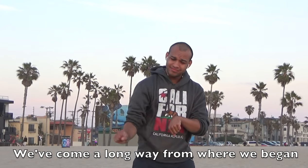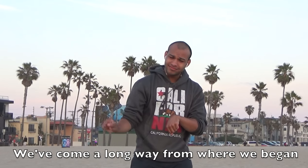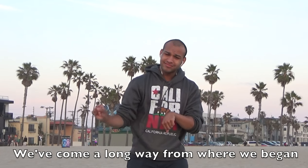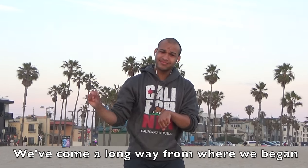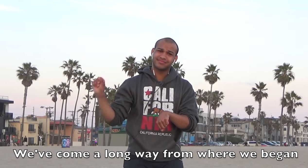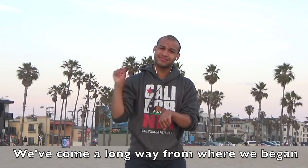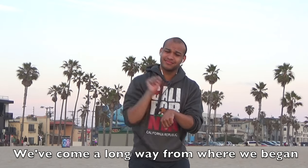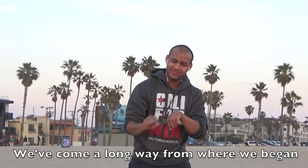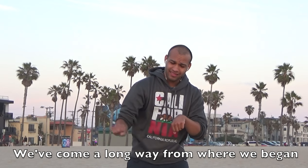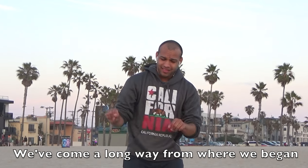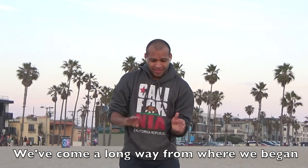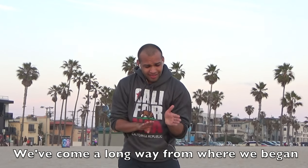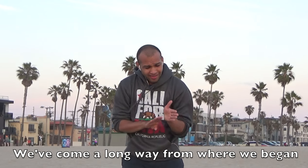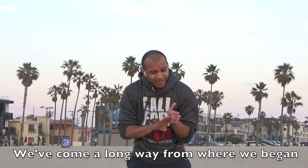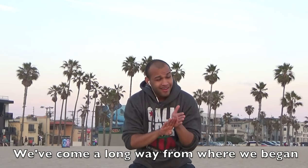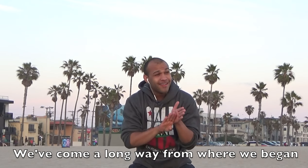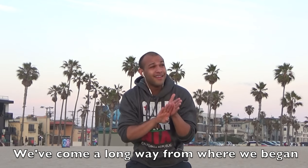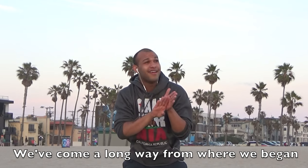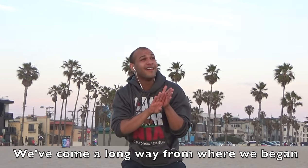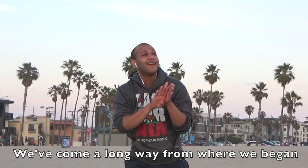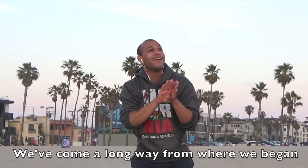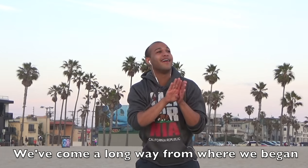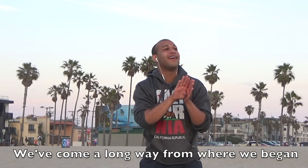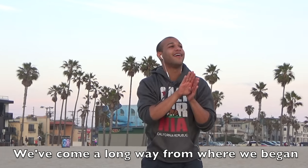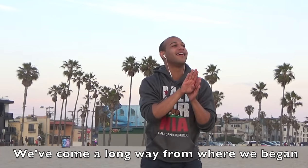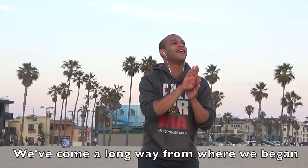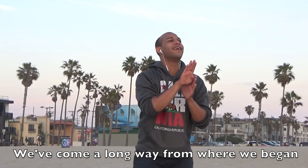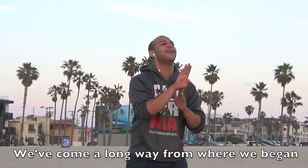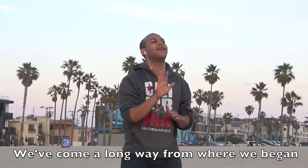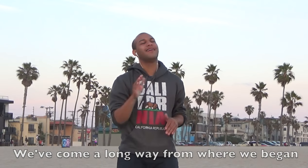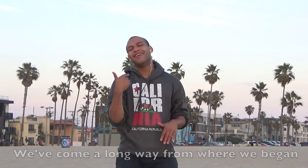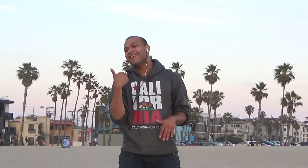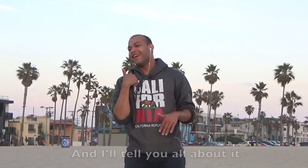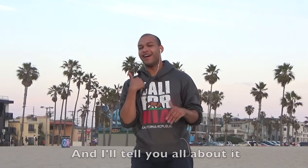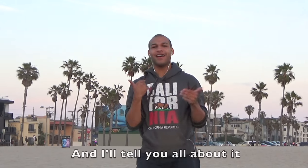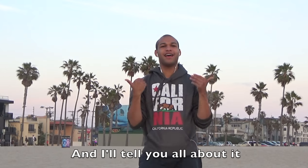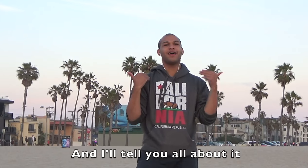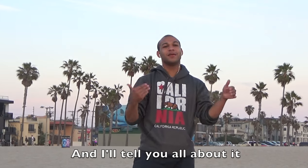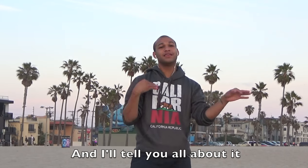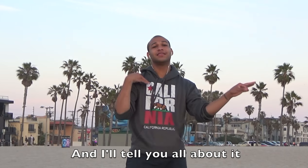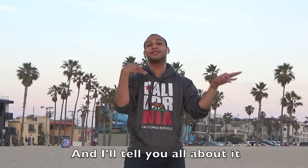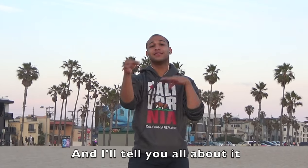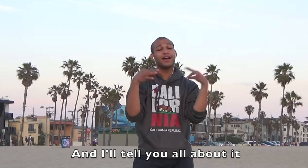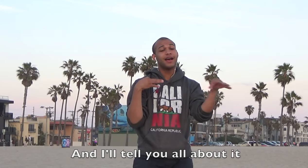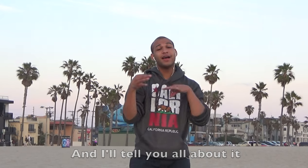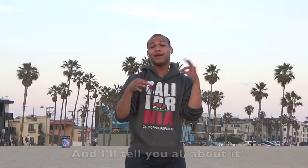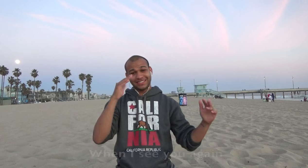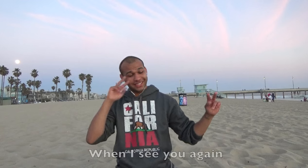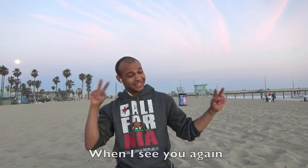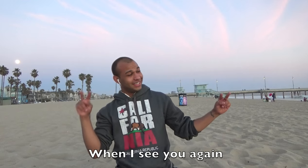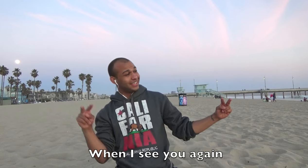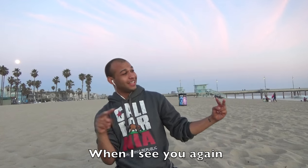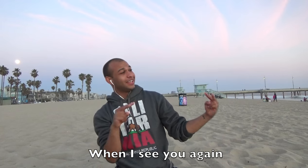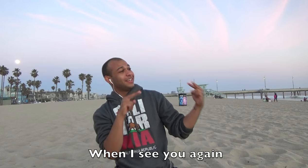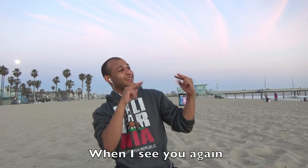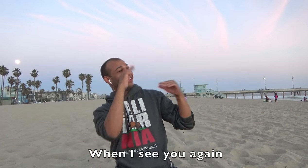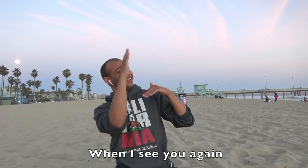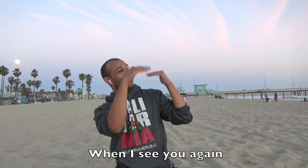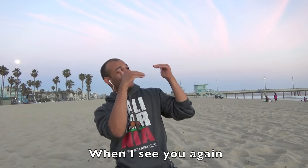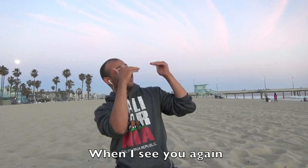From where we began Oh, I'll tell you all about it when I see you